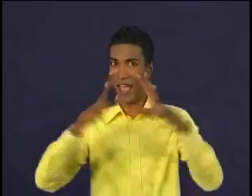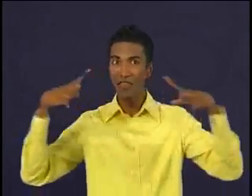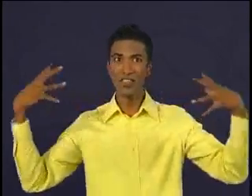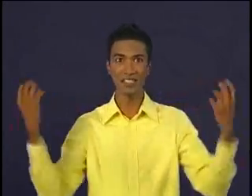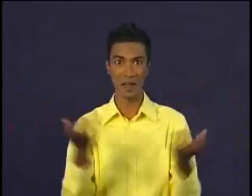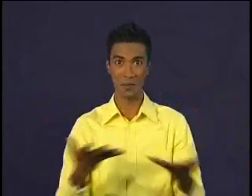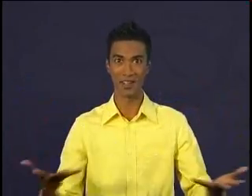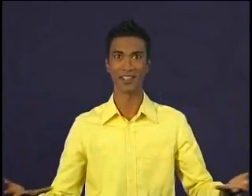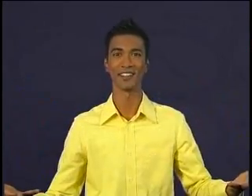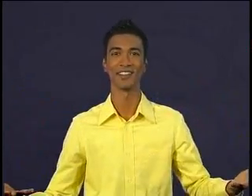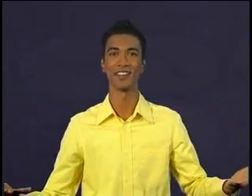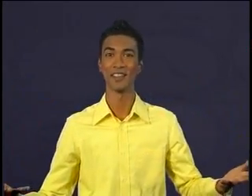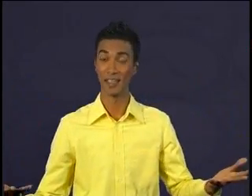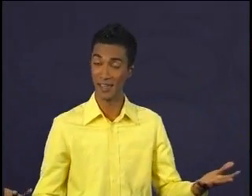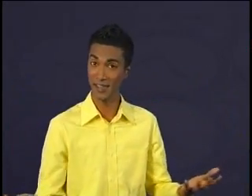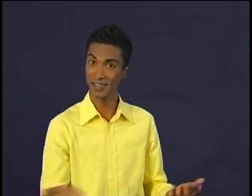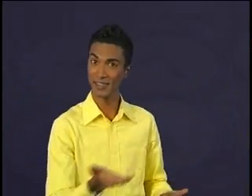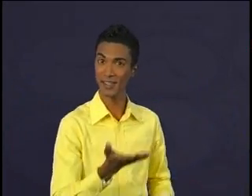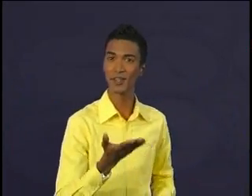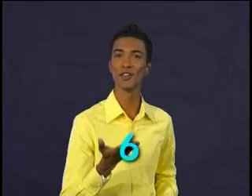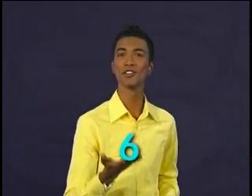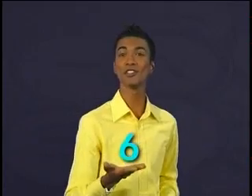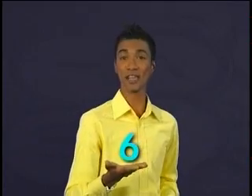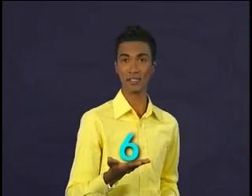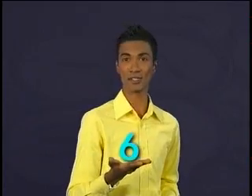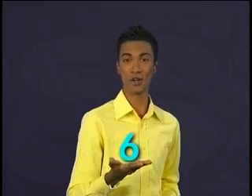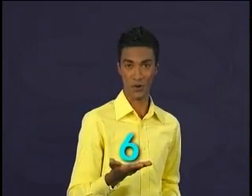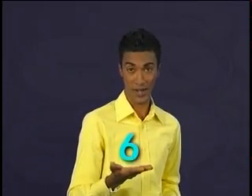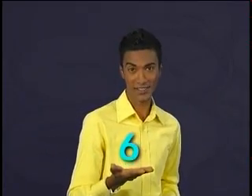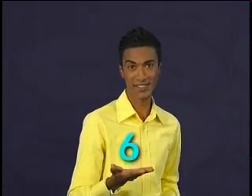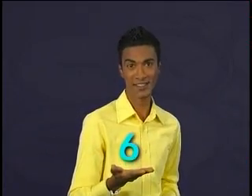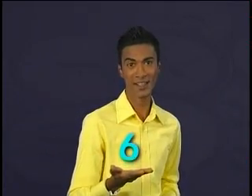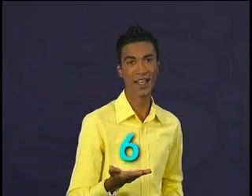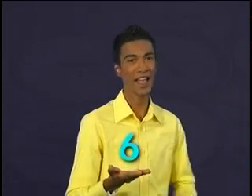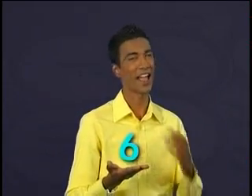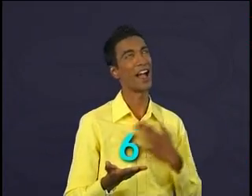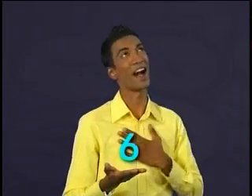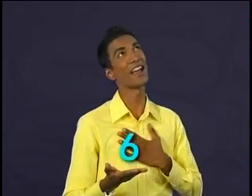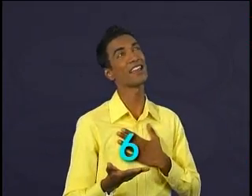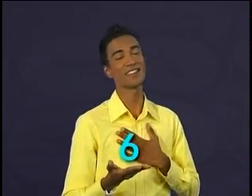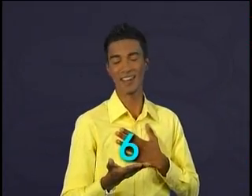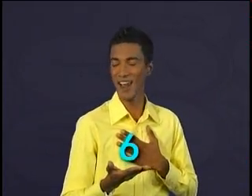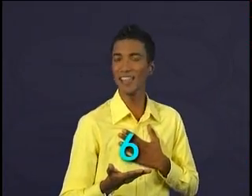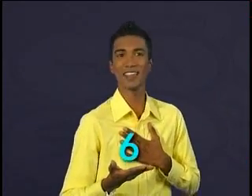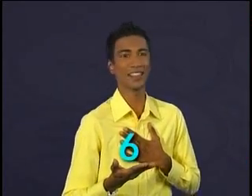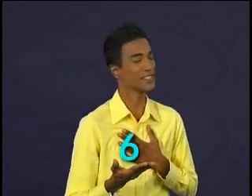at this number. It is 6, correct? I like this